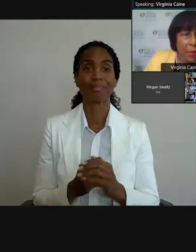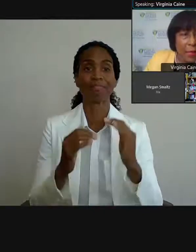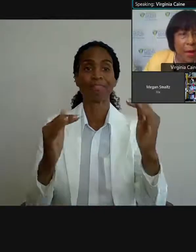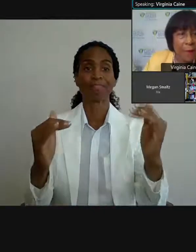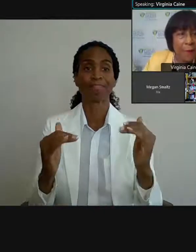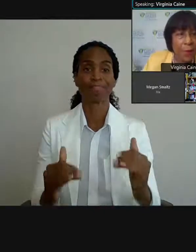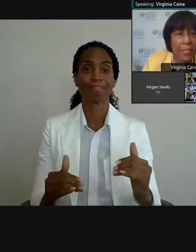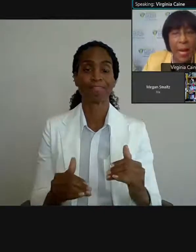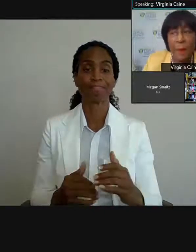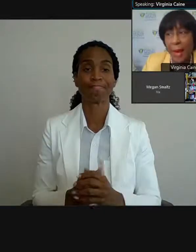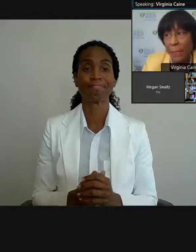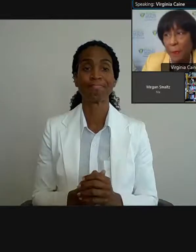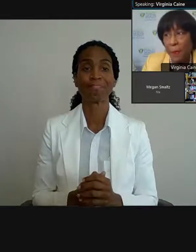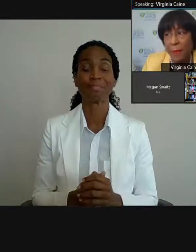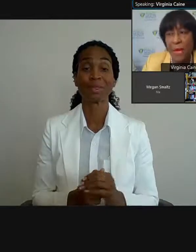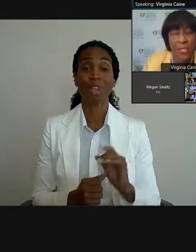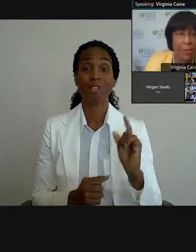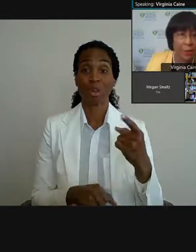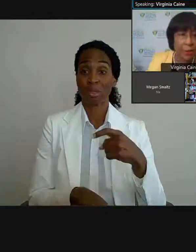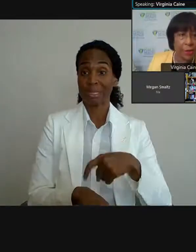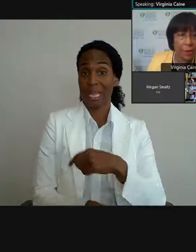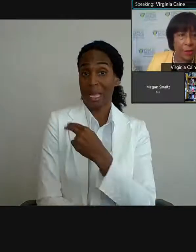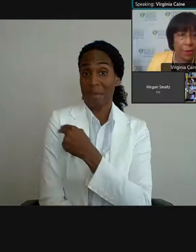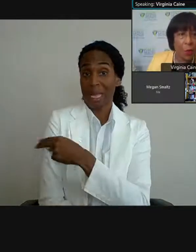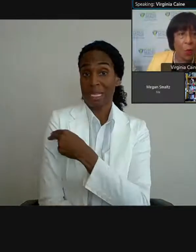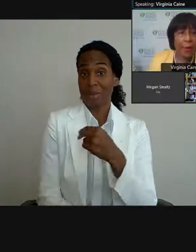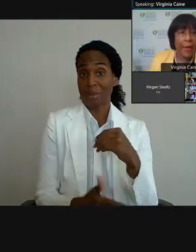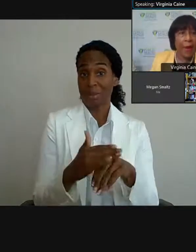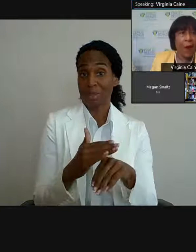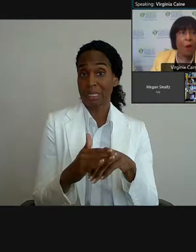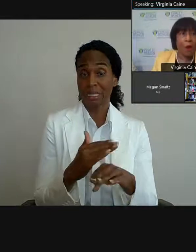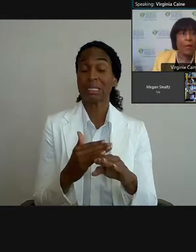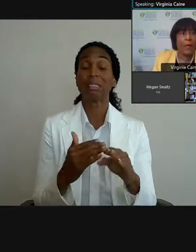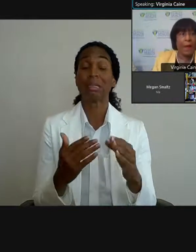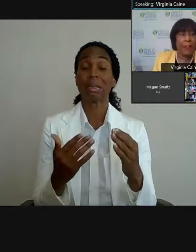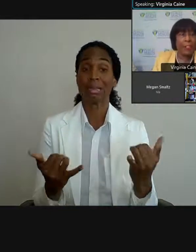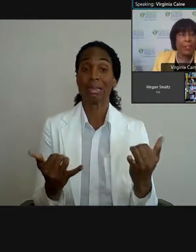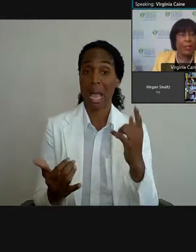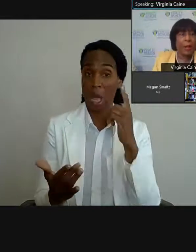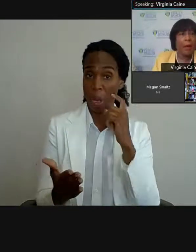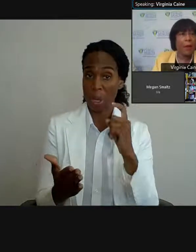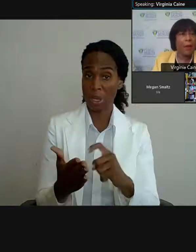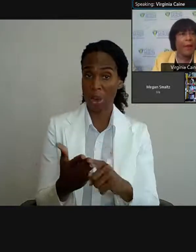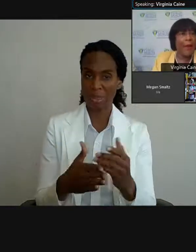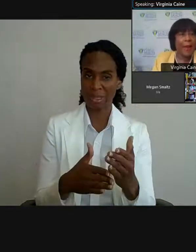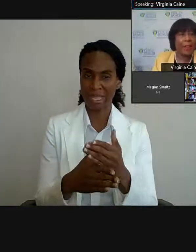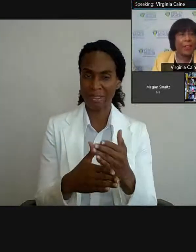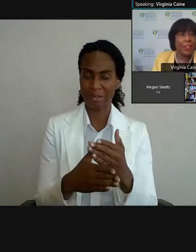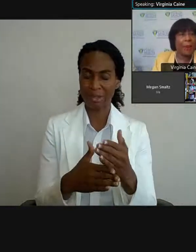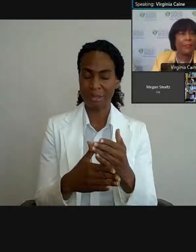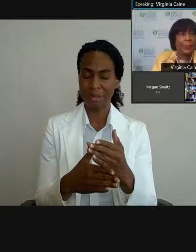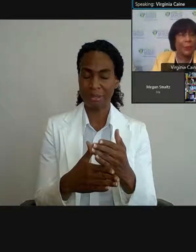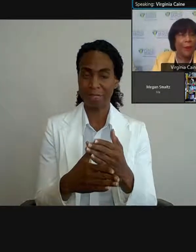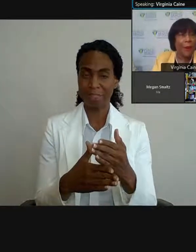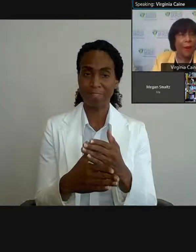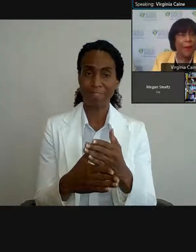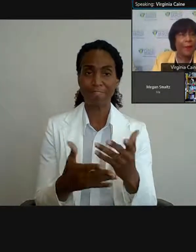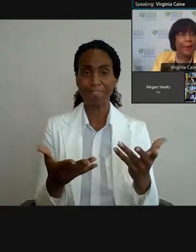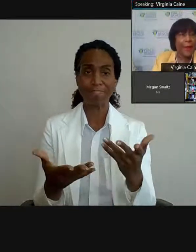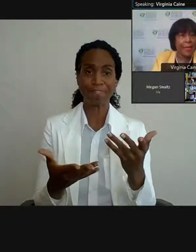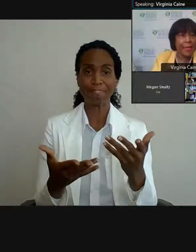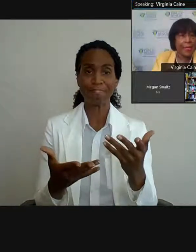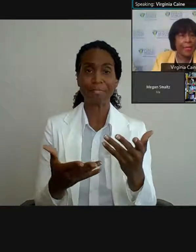When we look at our first-time hospital admissions, we're now only averaging on an average of